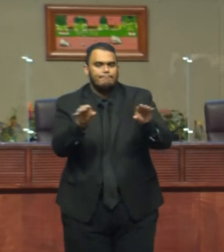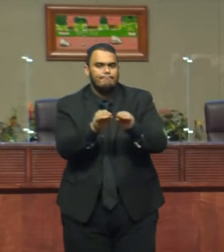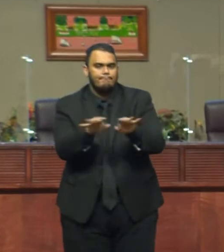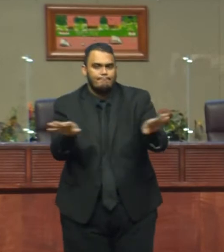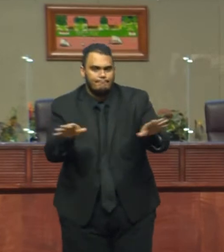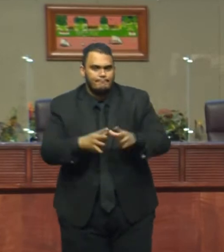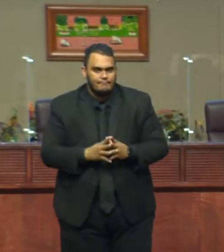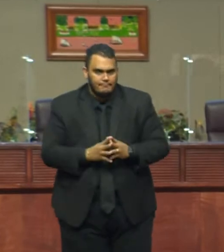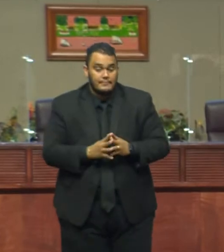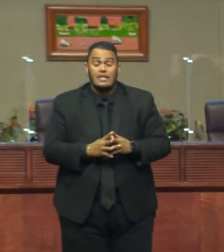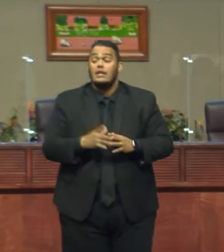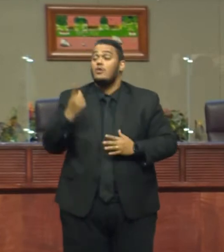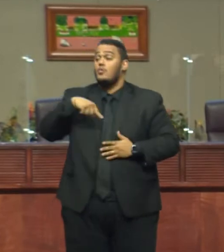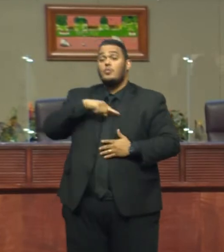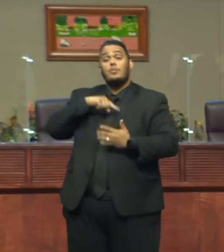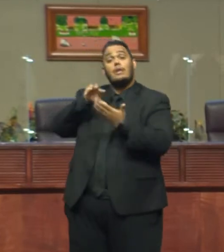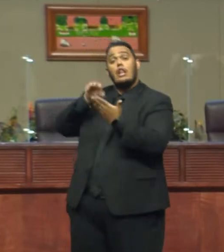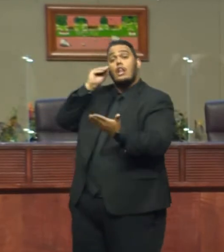vaccine